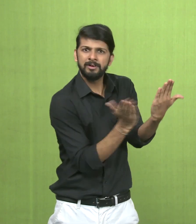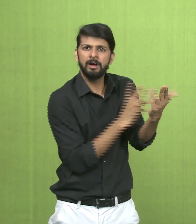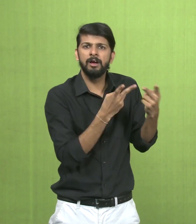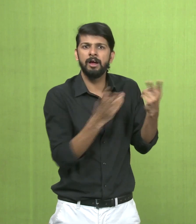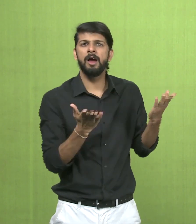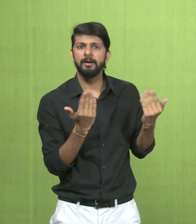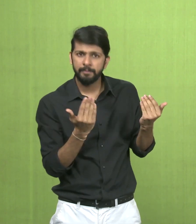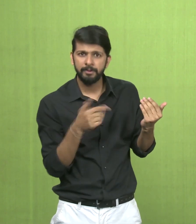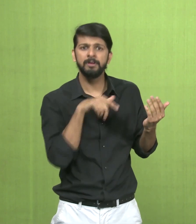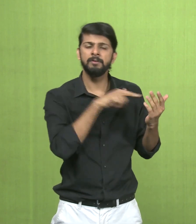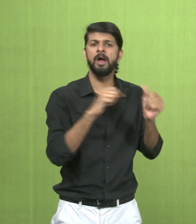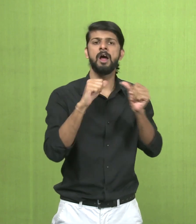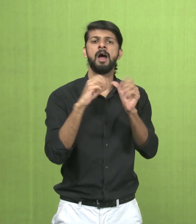advertising, etc.